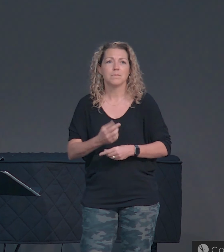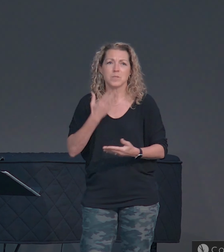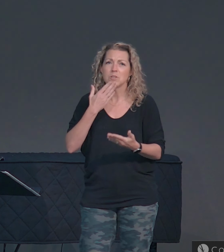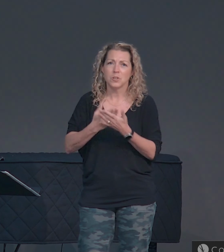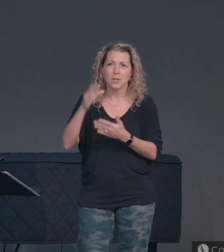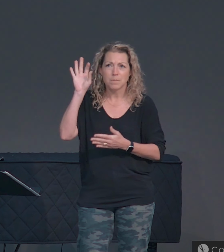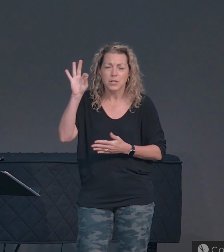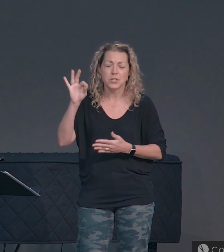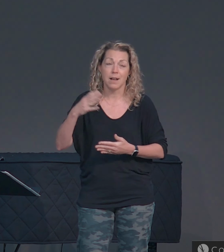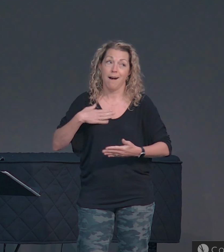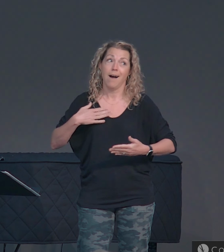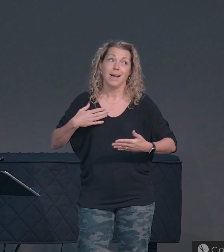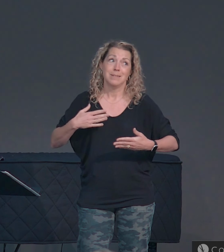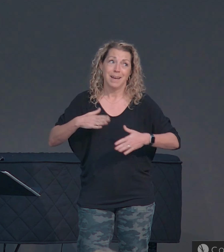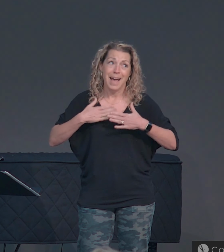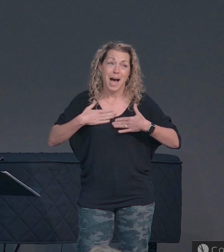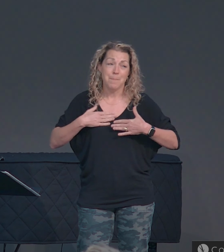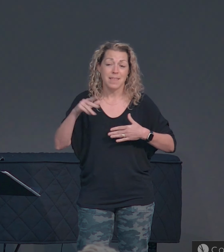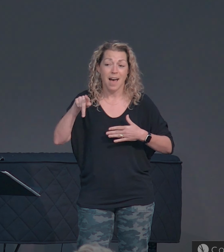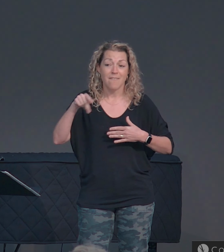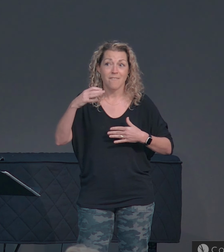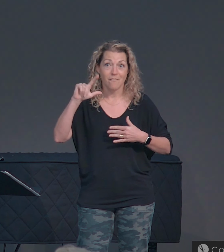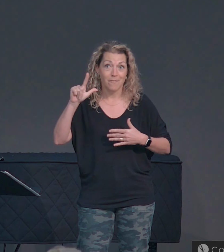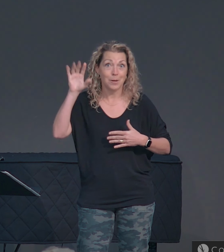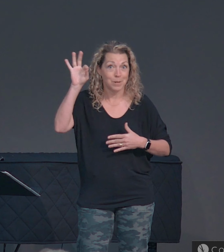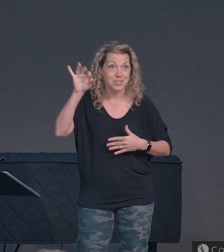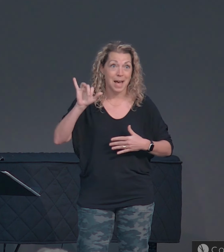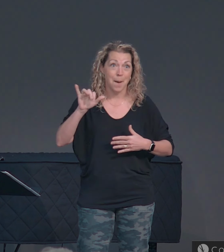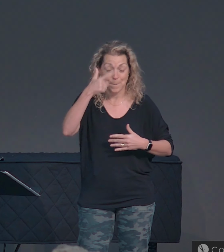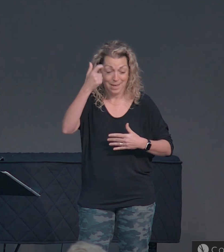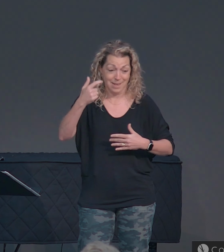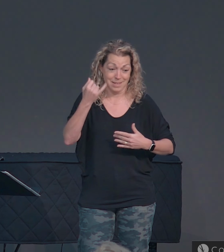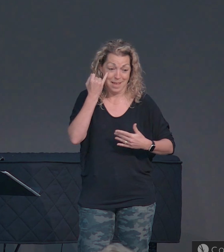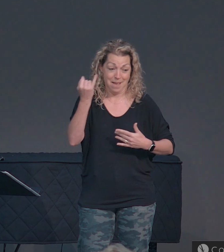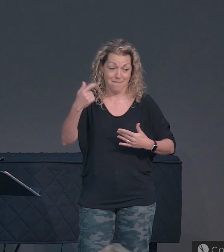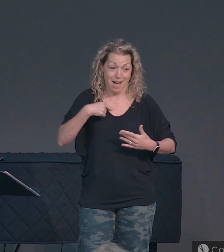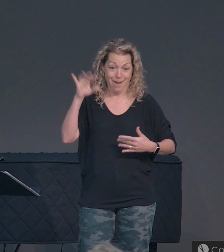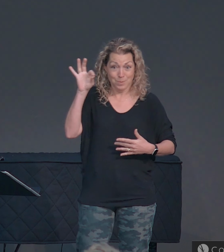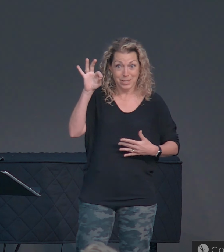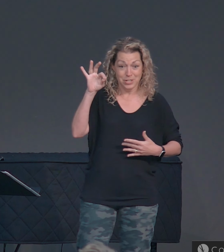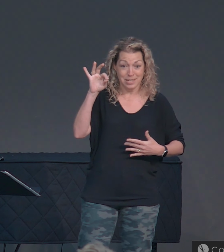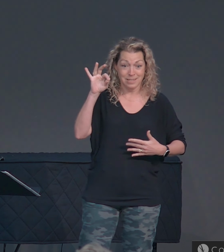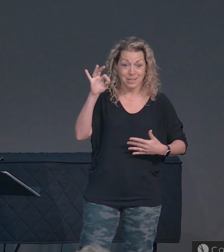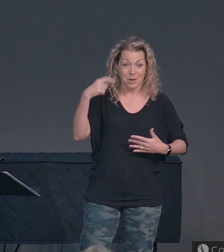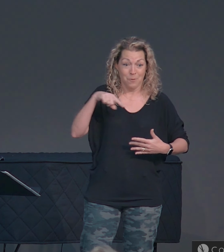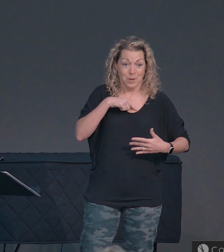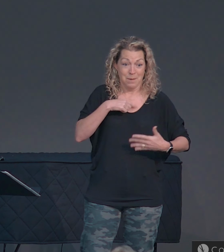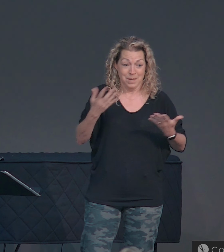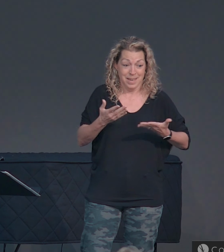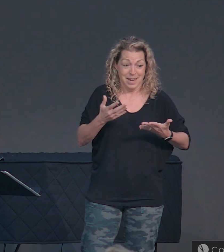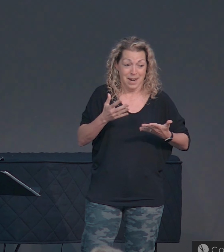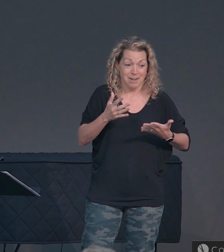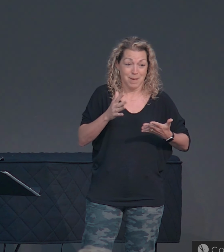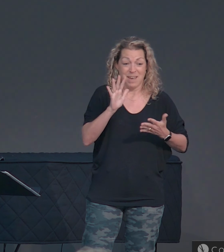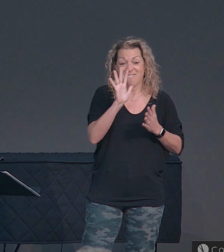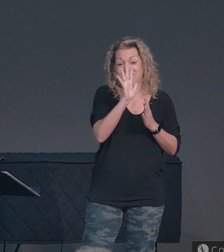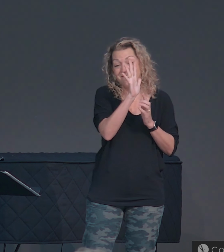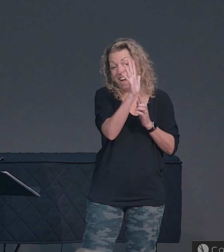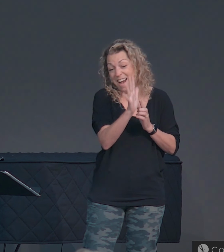about 5 hours. And he did a great job of getting it in the time he did. So, wow, I'm